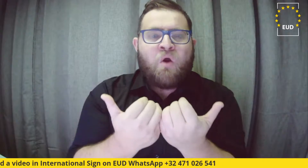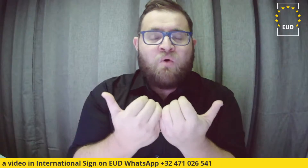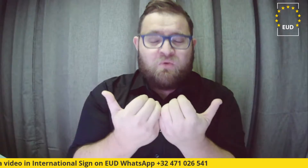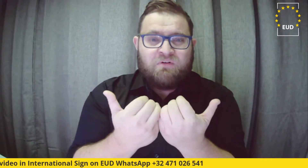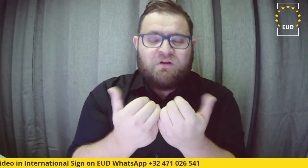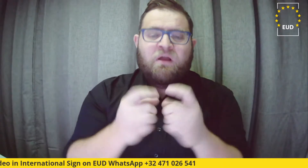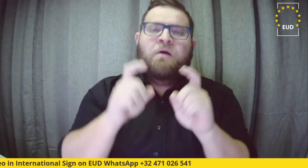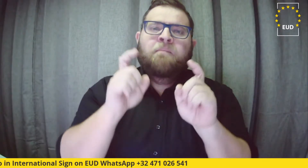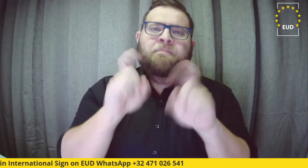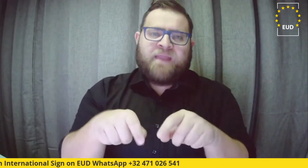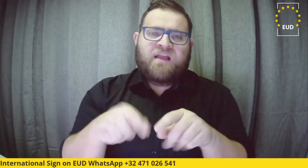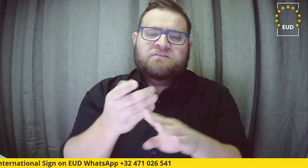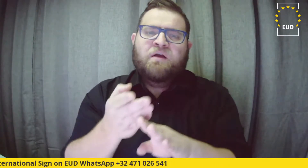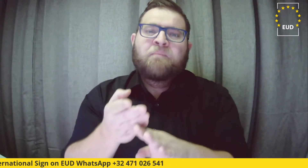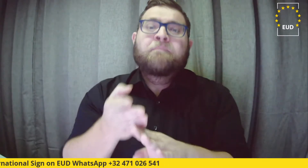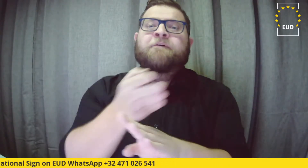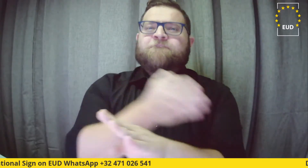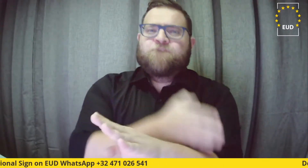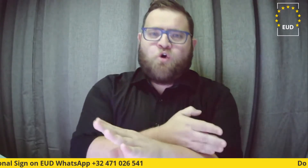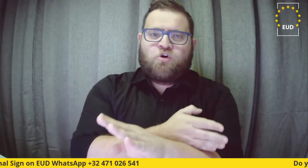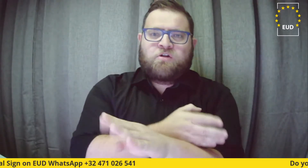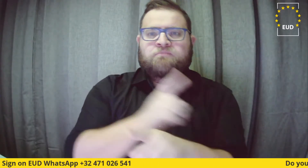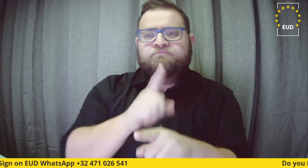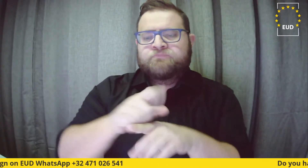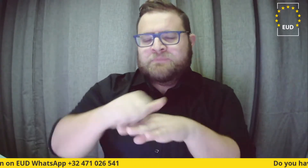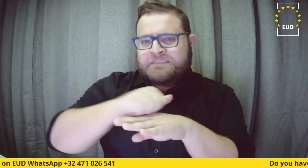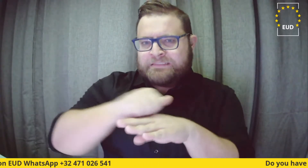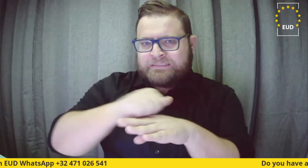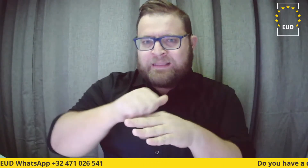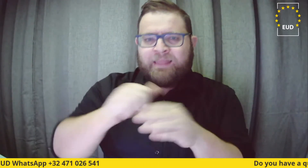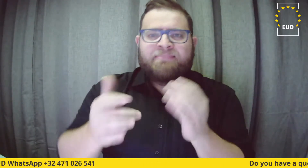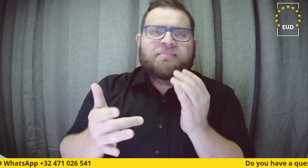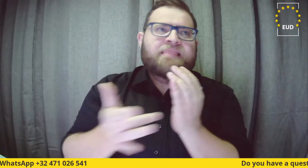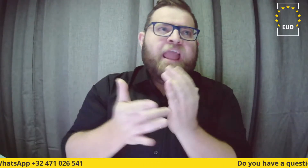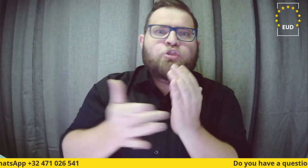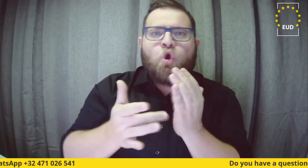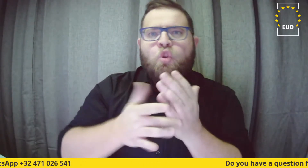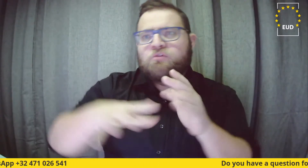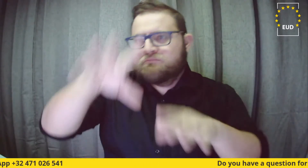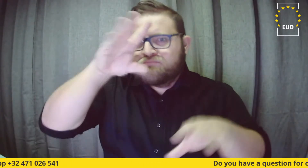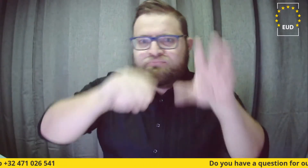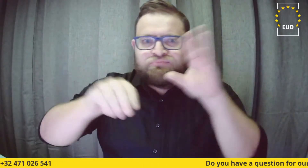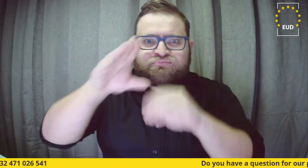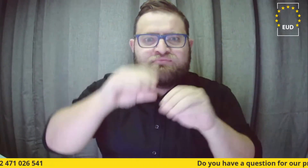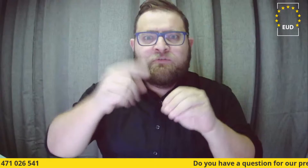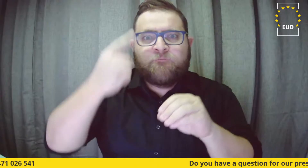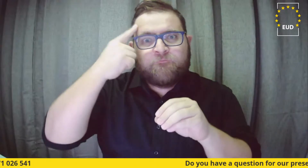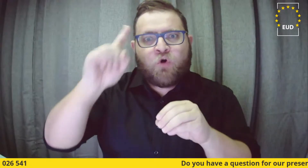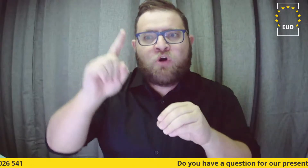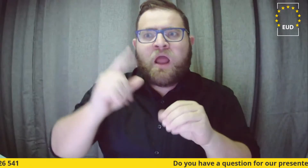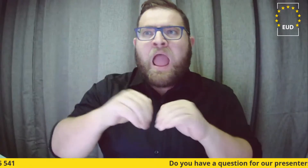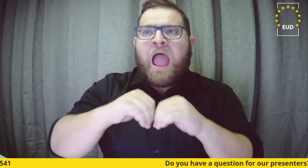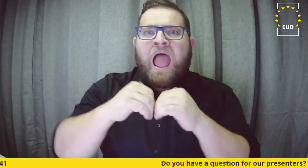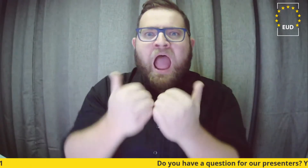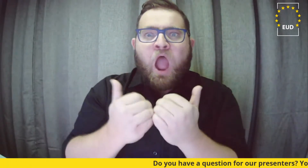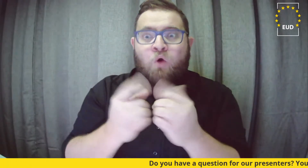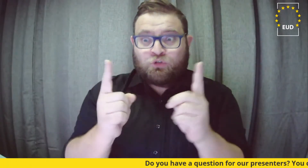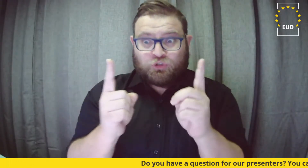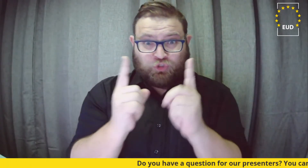In order to come up with a proper interpretation, you need training. You need to know the